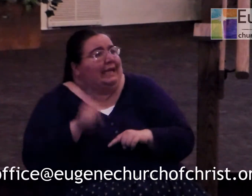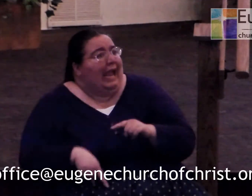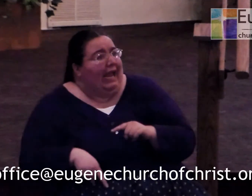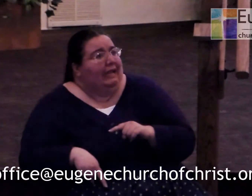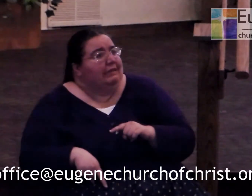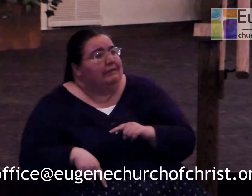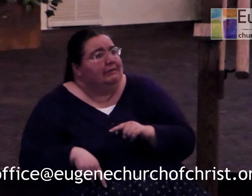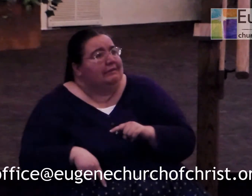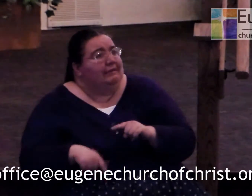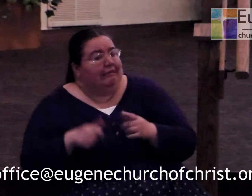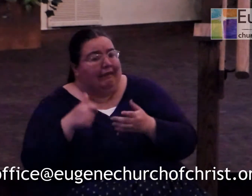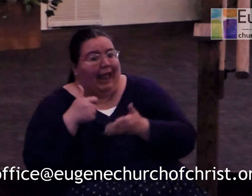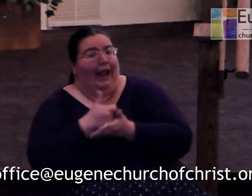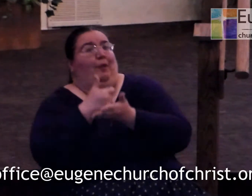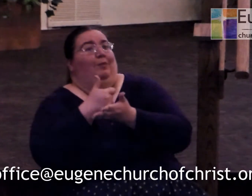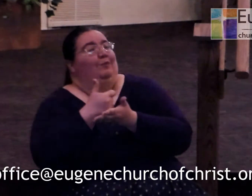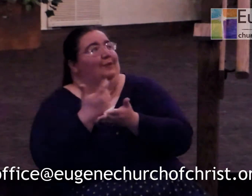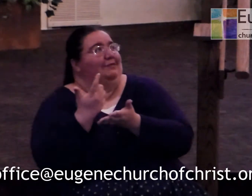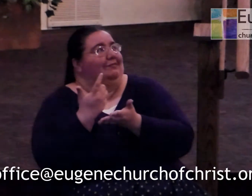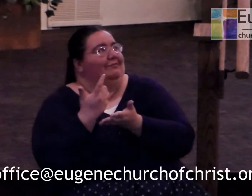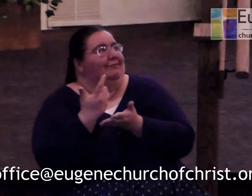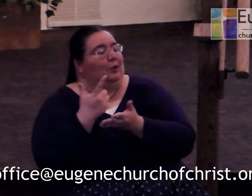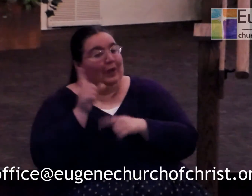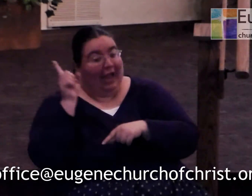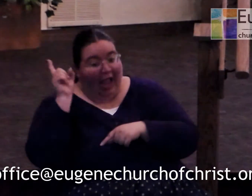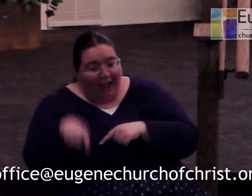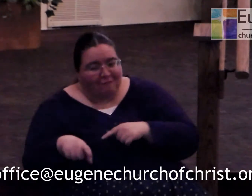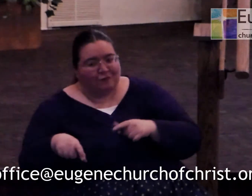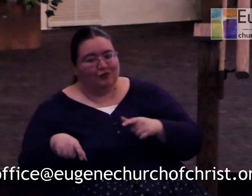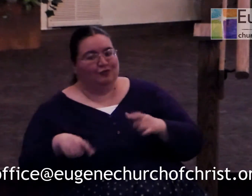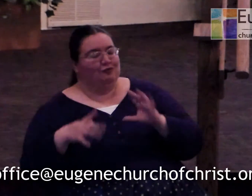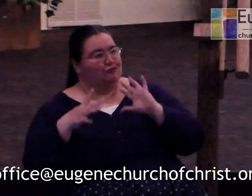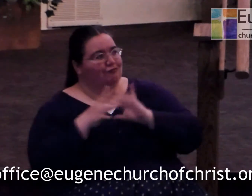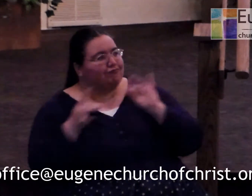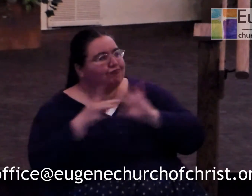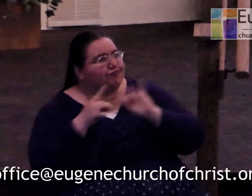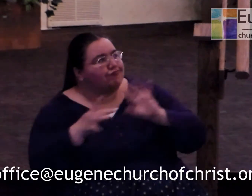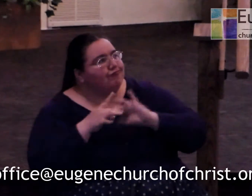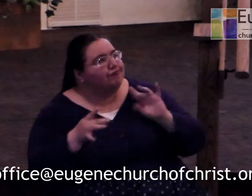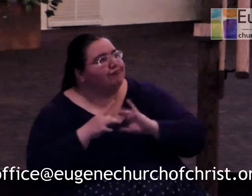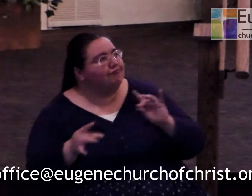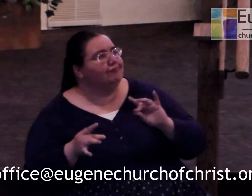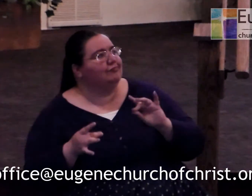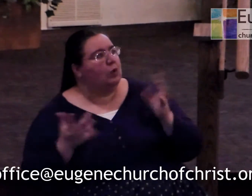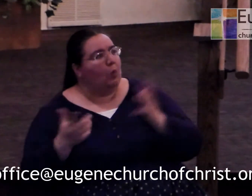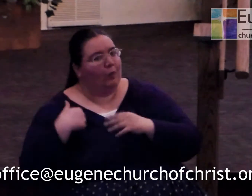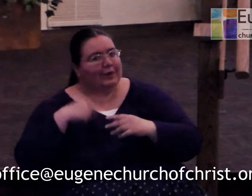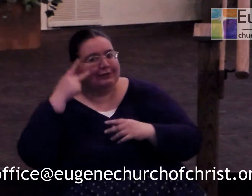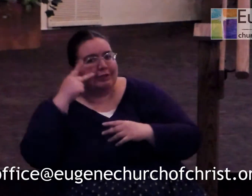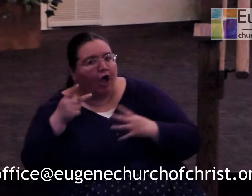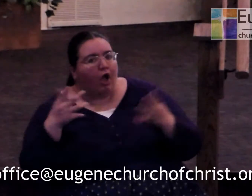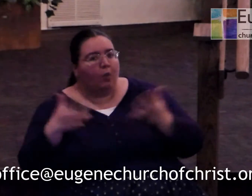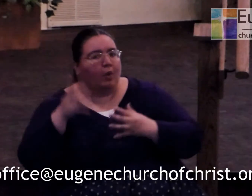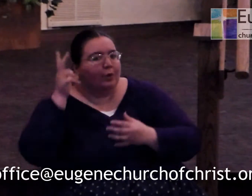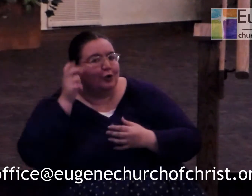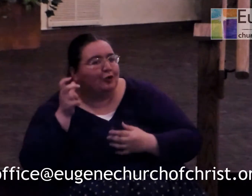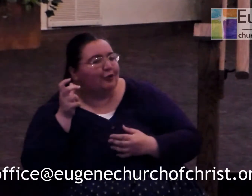speaking about it. And I've given you examples of things through culture that we do this with,